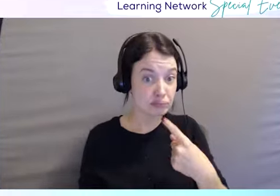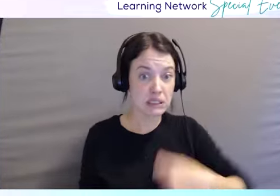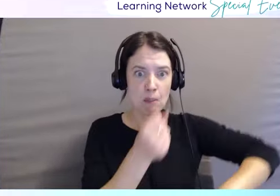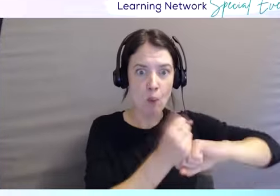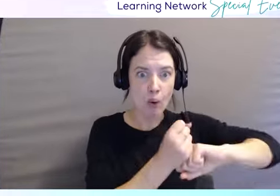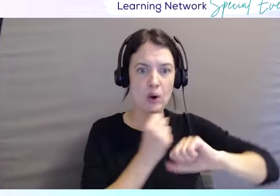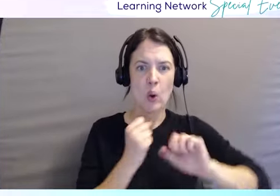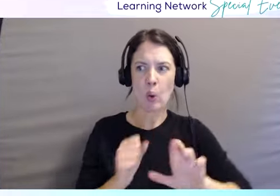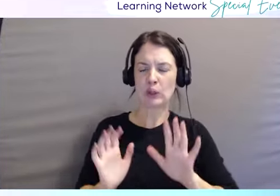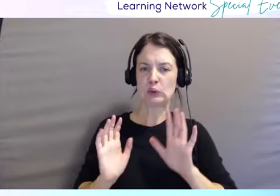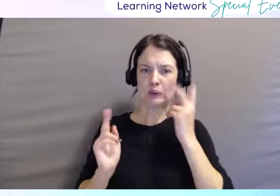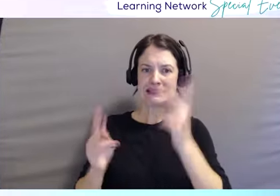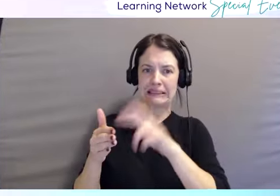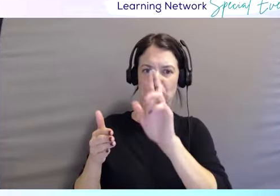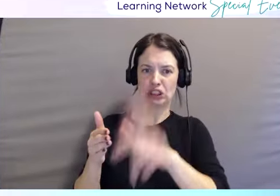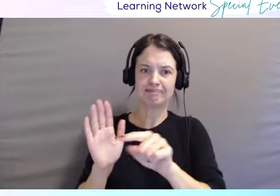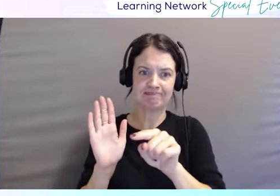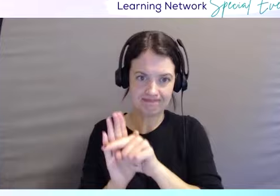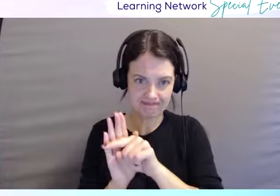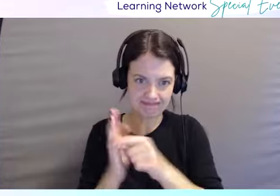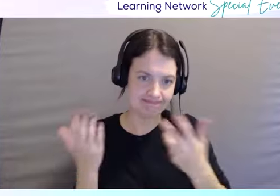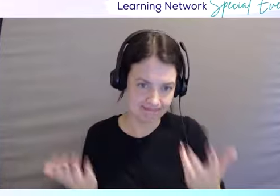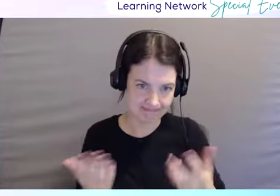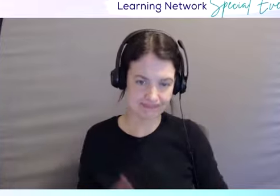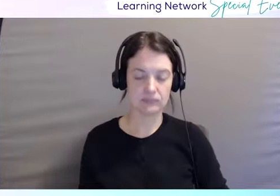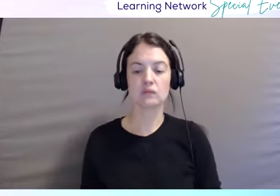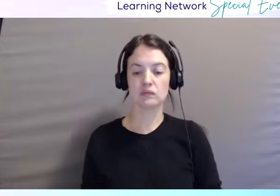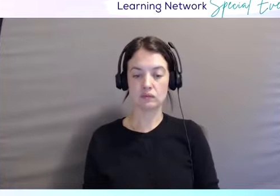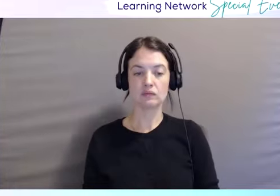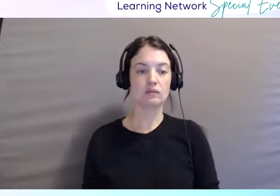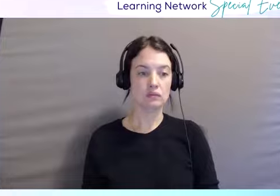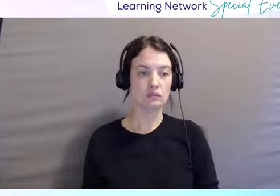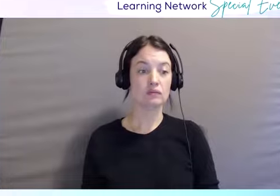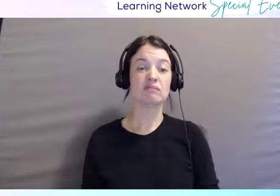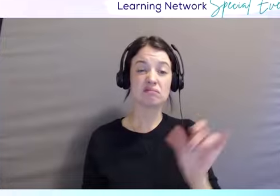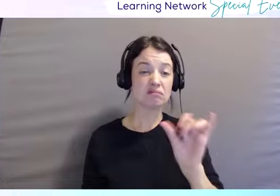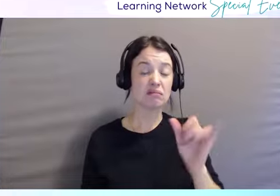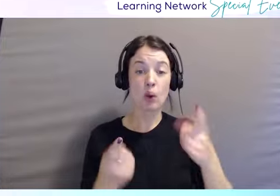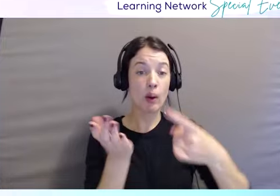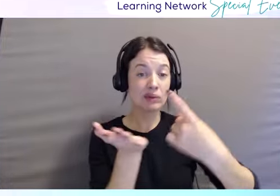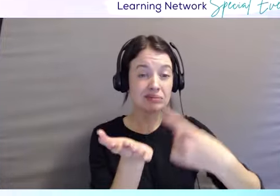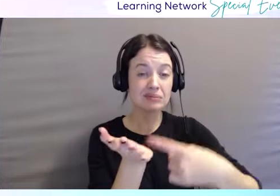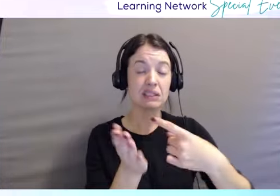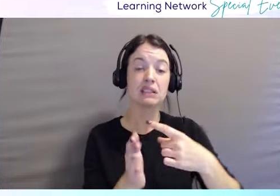taking in these cases. And of course, when you get into the illegal use of opioids, as we well